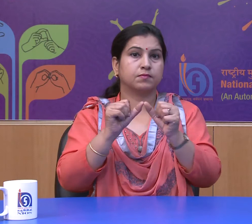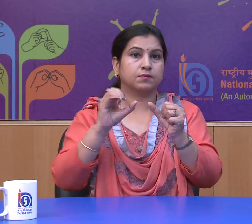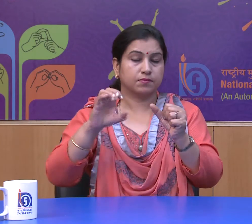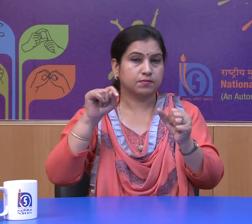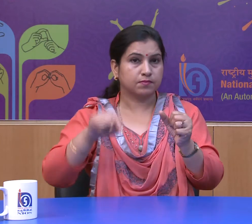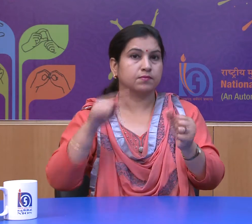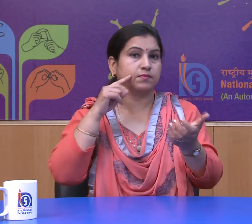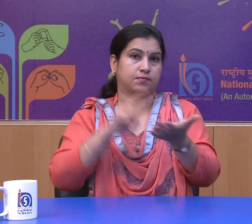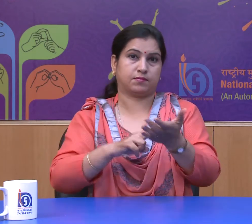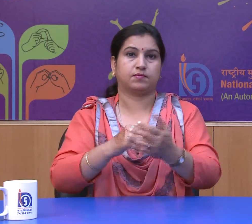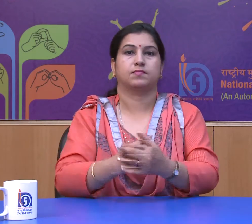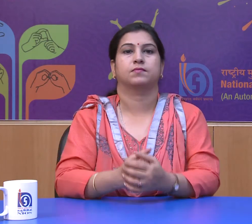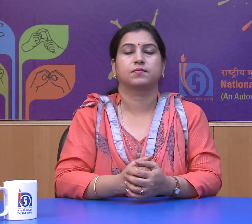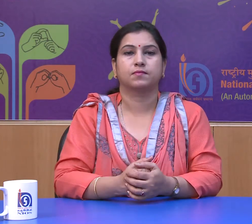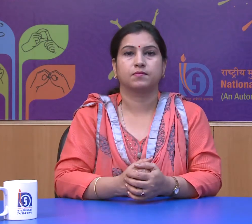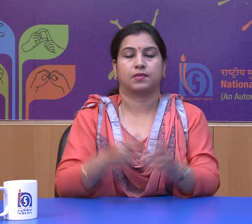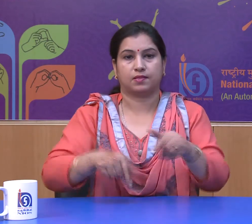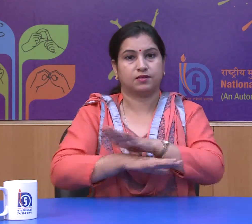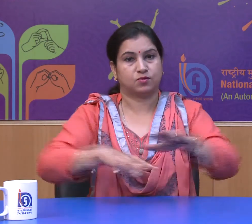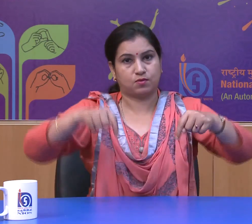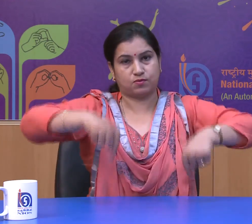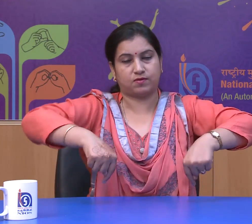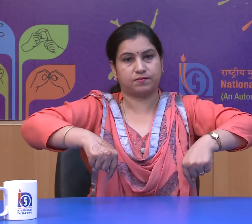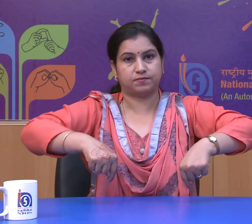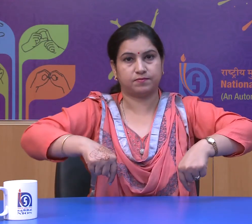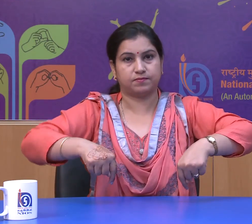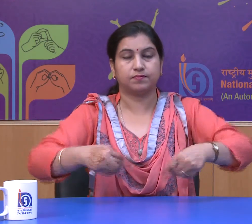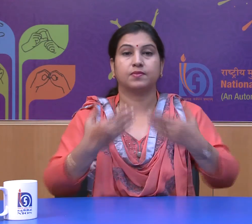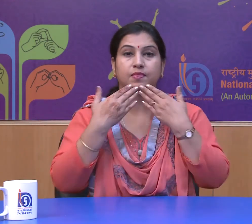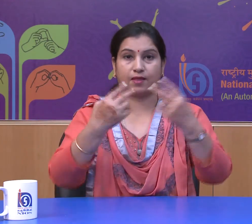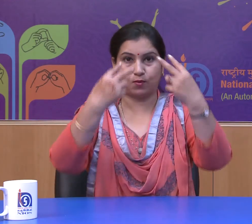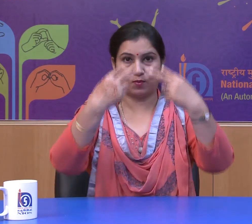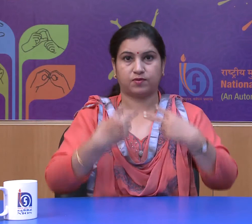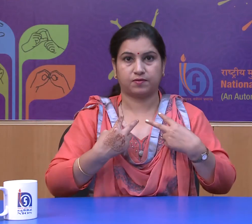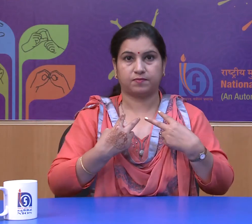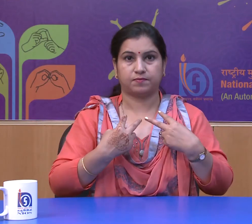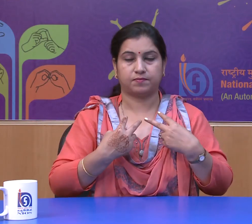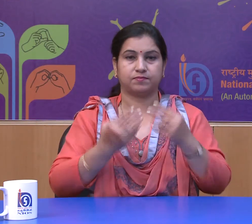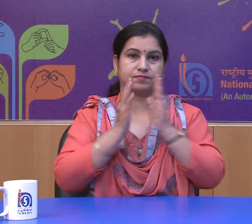www.nios.ac.in. That's all for today. Thanks for watching. Namaskar.